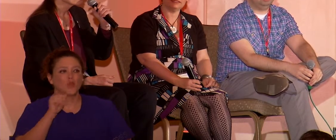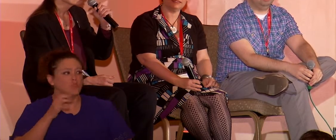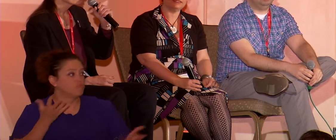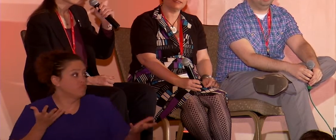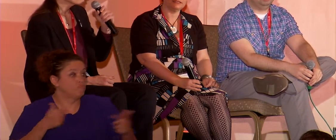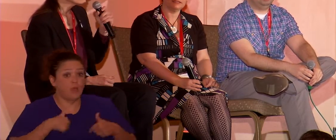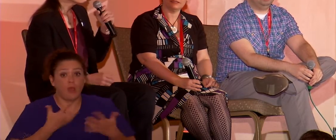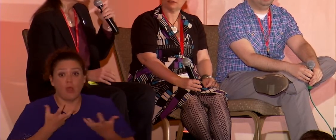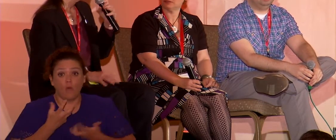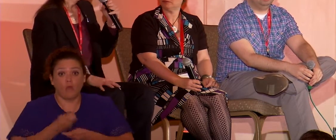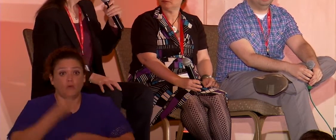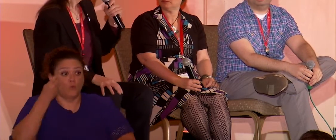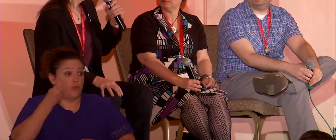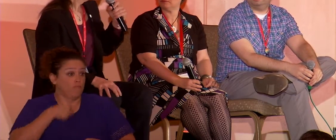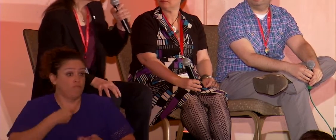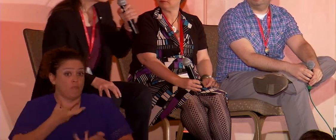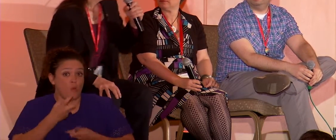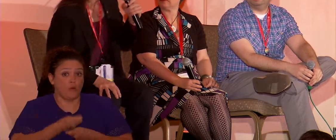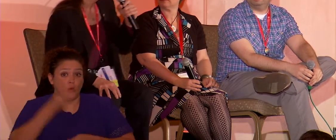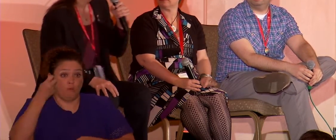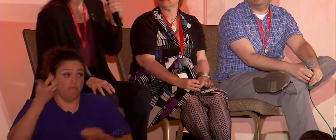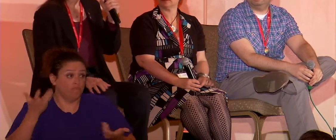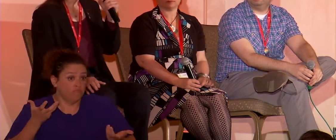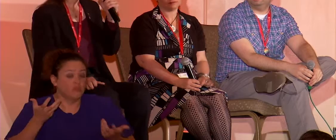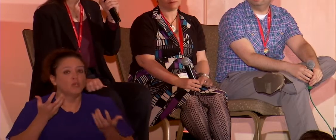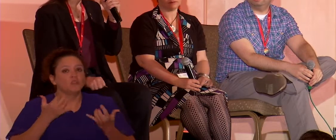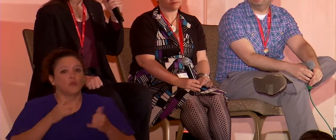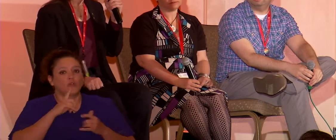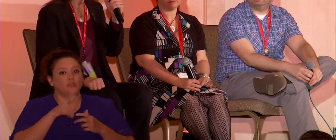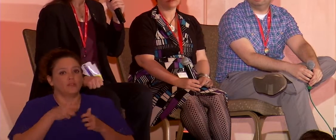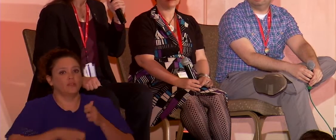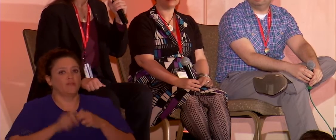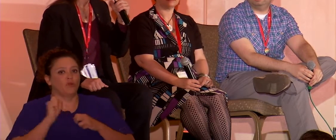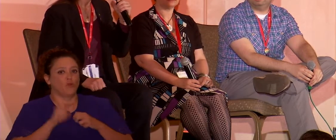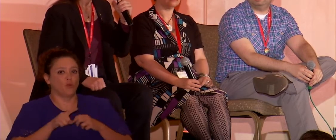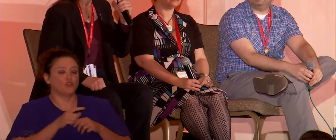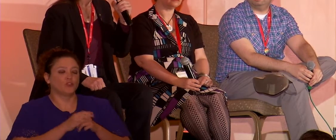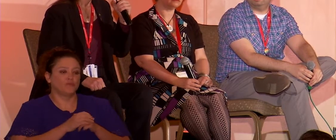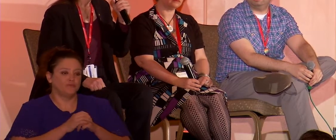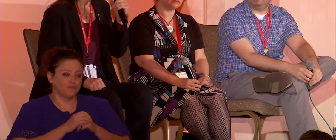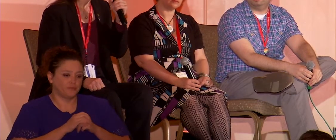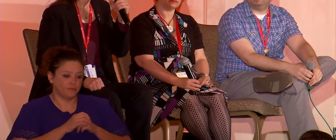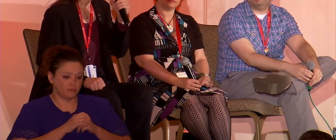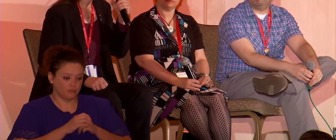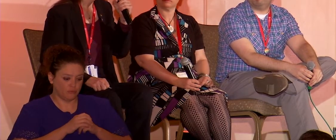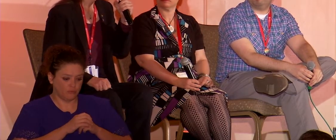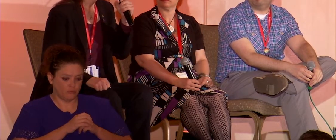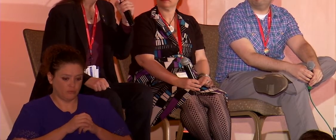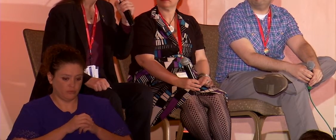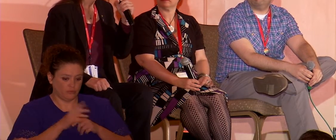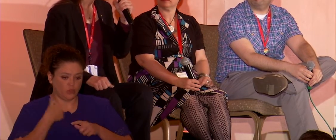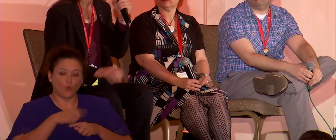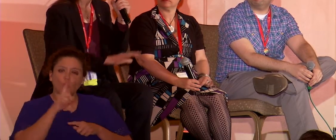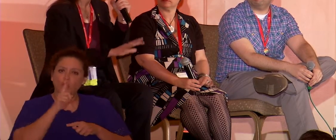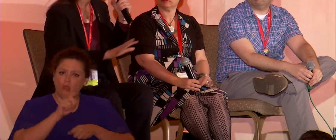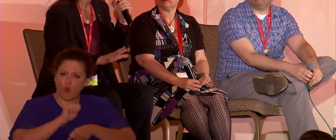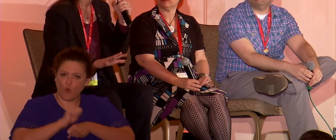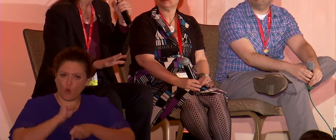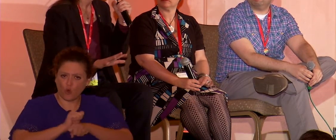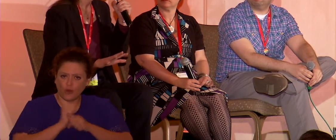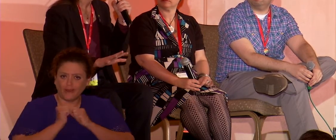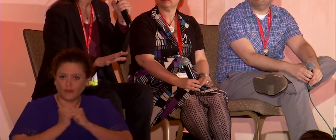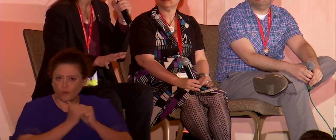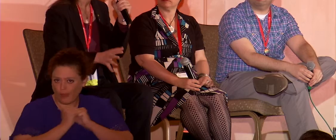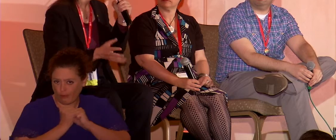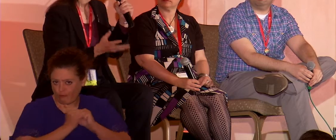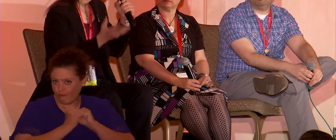I want to win. And so this is a difficult question. We are working together. That's the way it